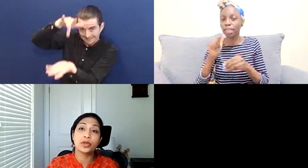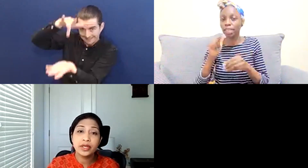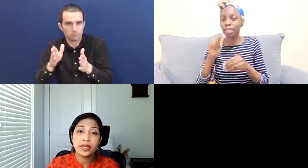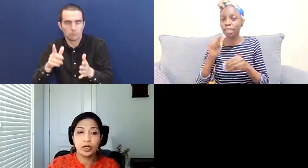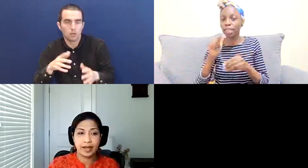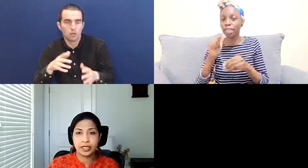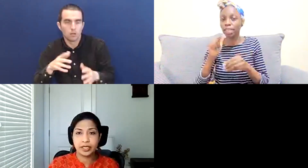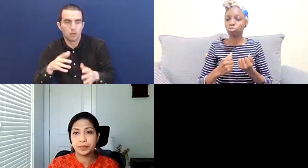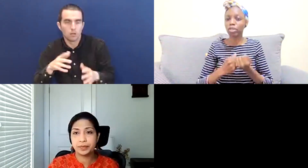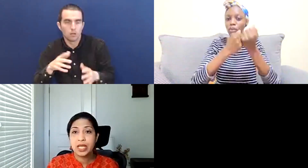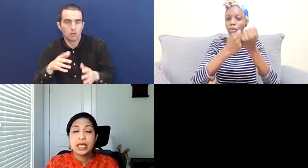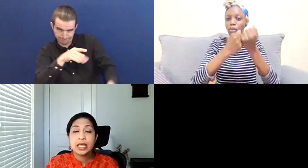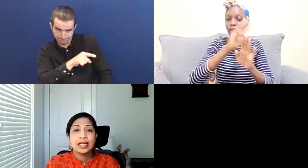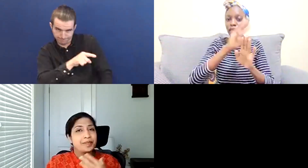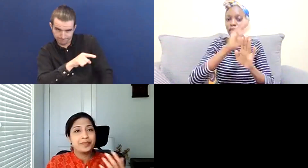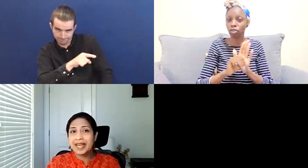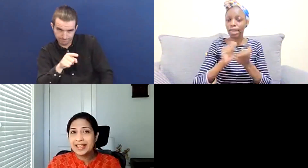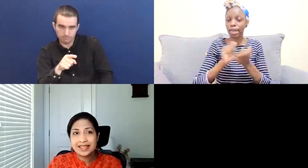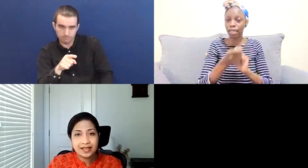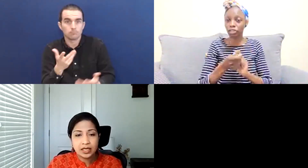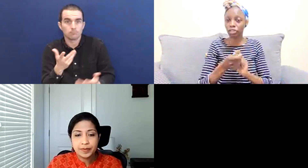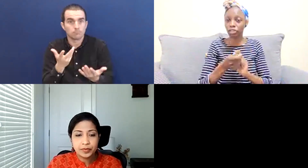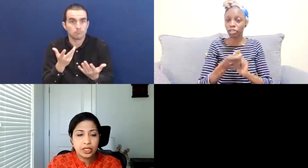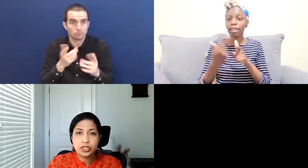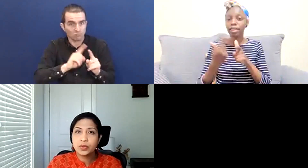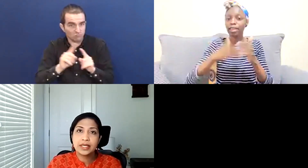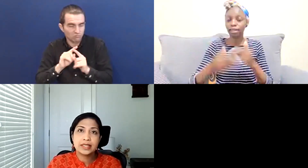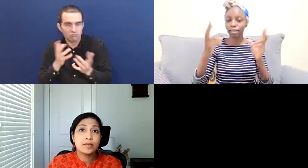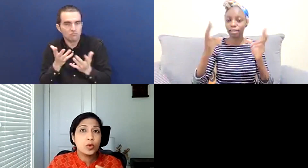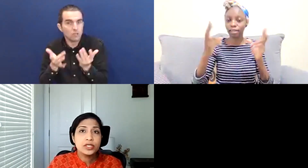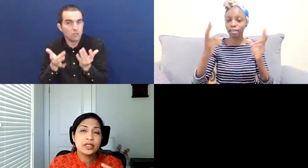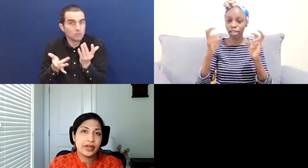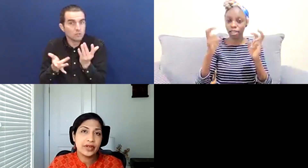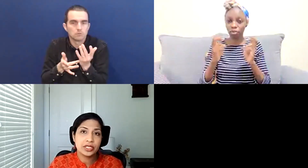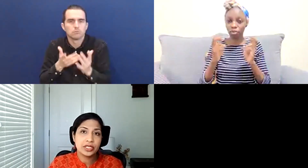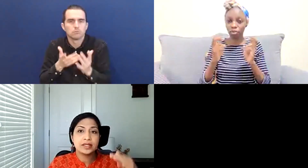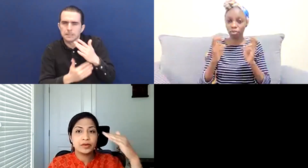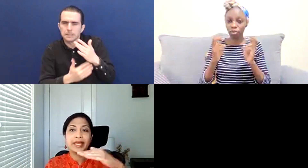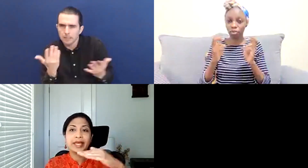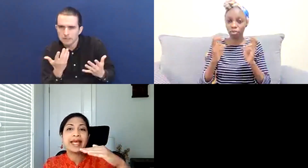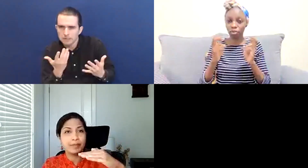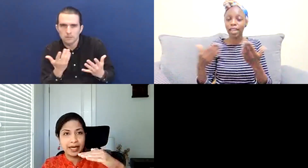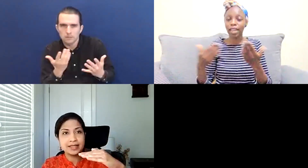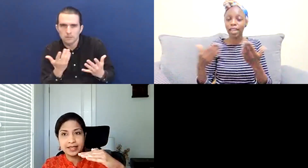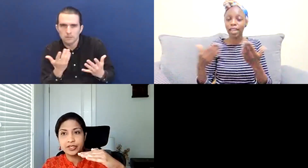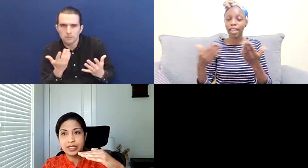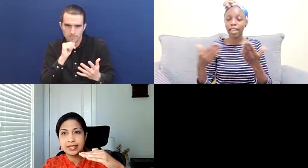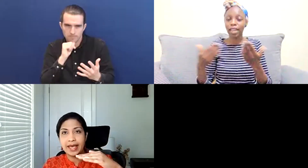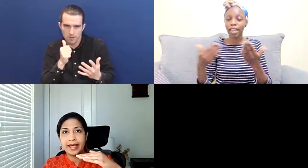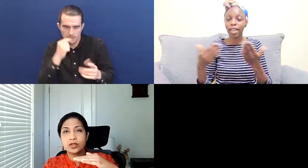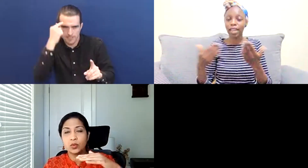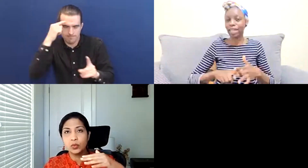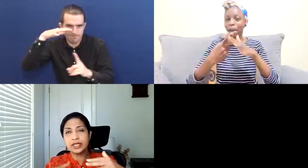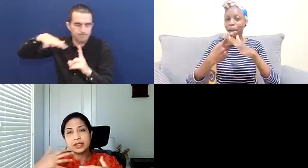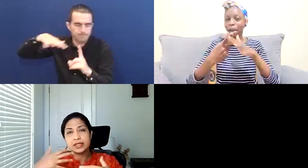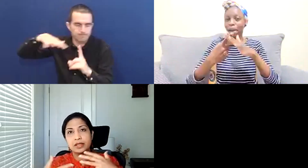support curriculum adaptation? The next issue is most interventions remain at pilot stages,